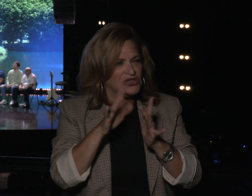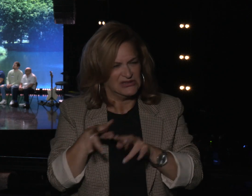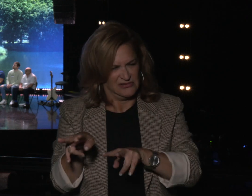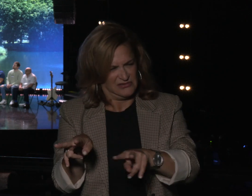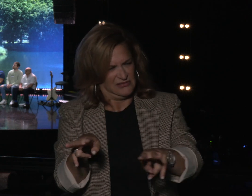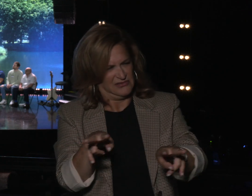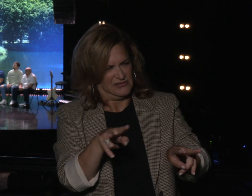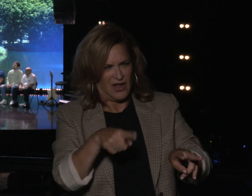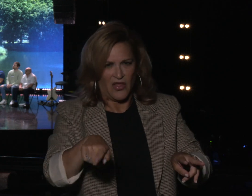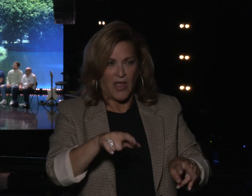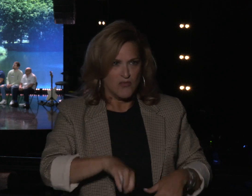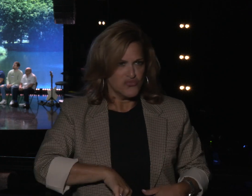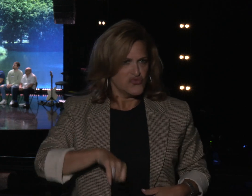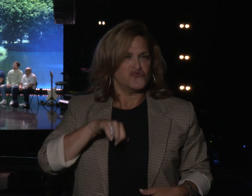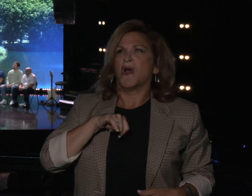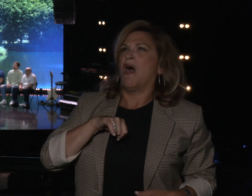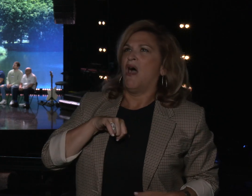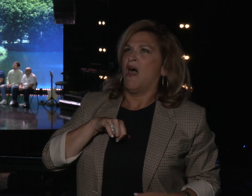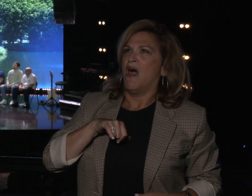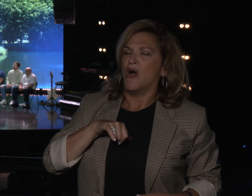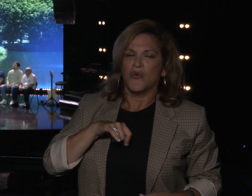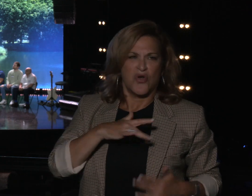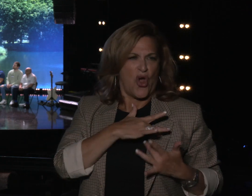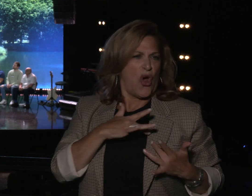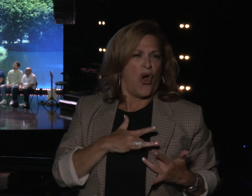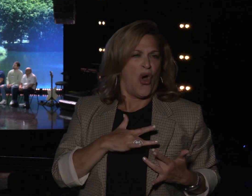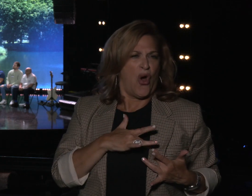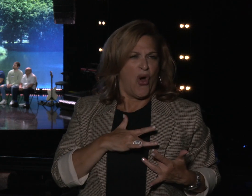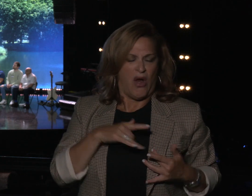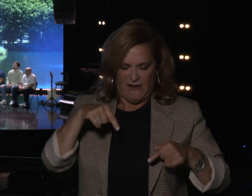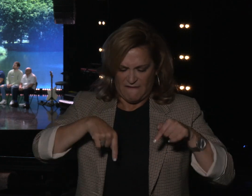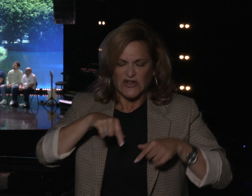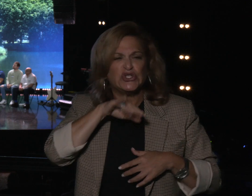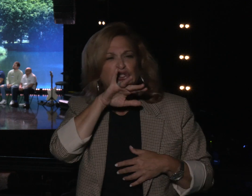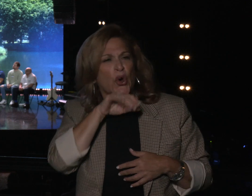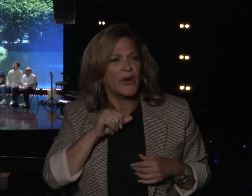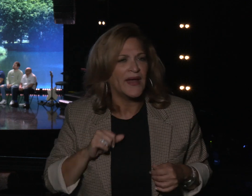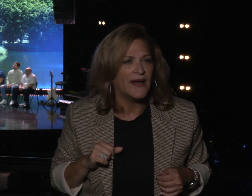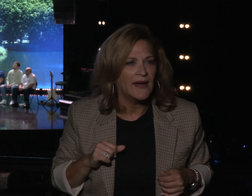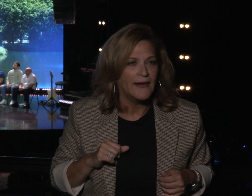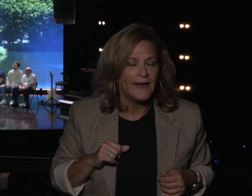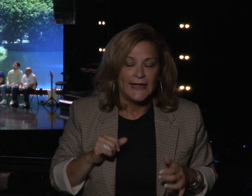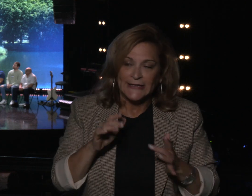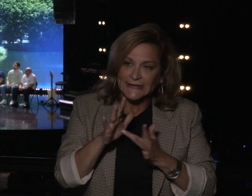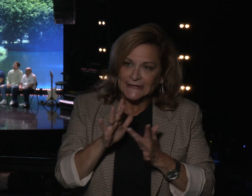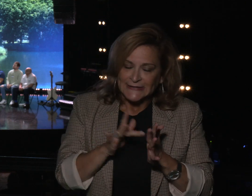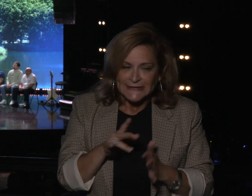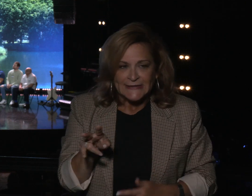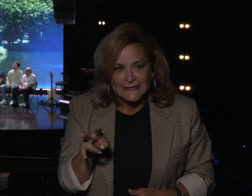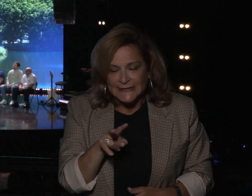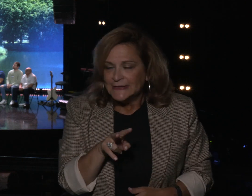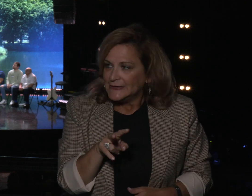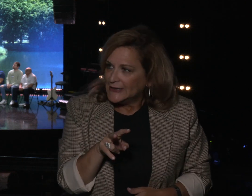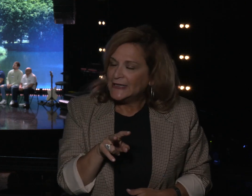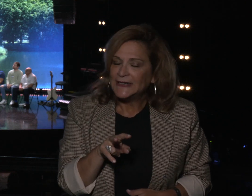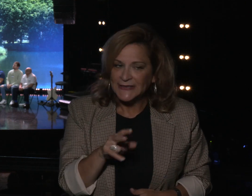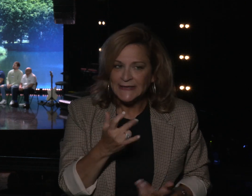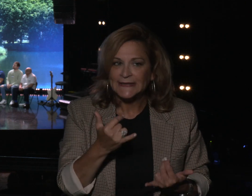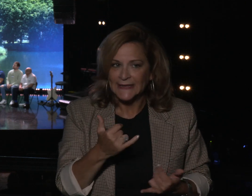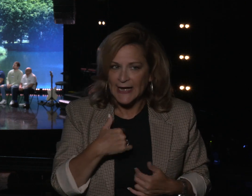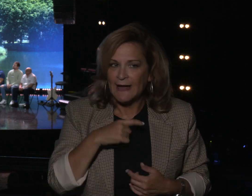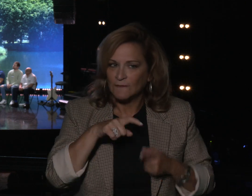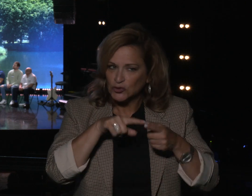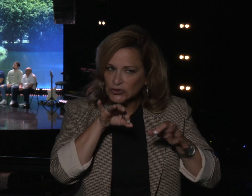proud hearts and dirty feet. And he says, "Okay, let me deal with this. These guys need to humble themselves. They need